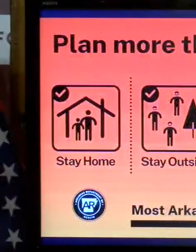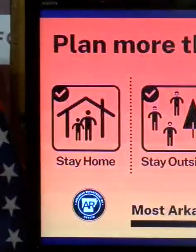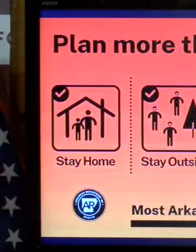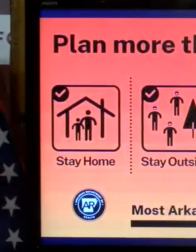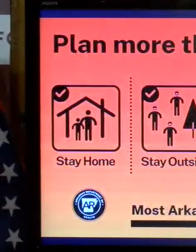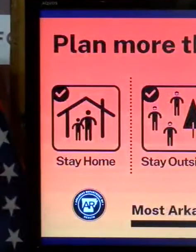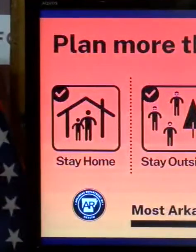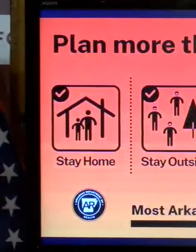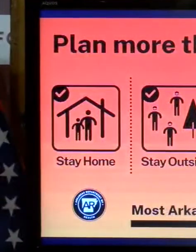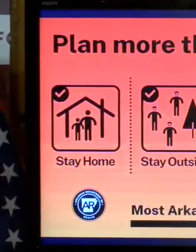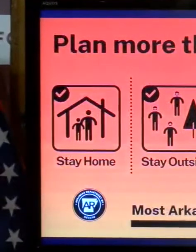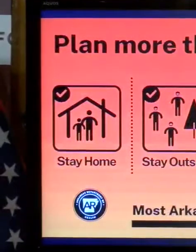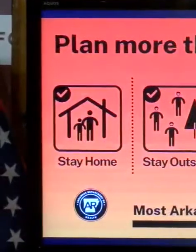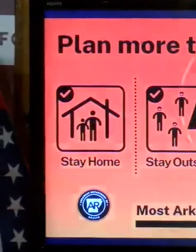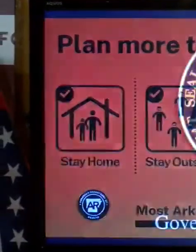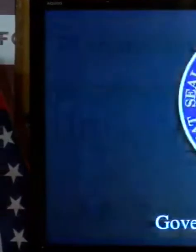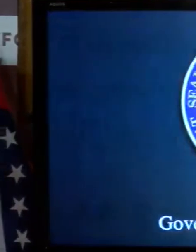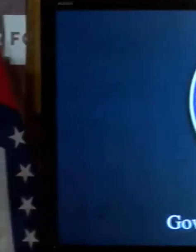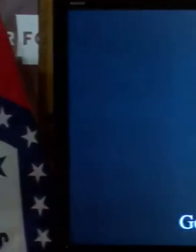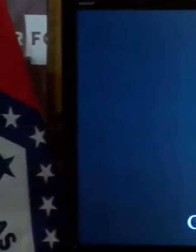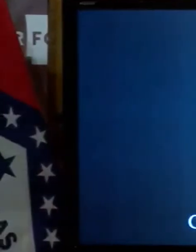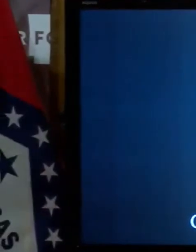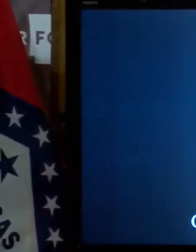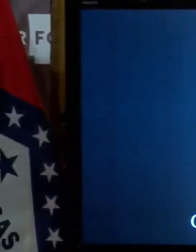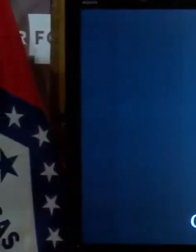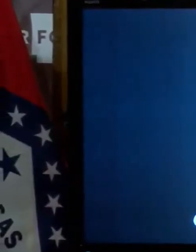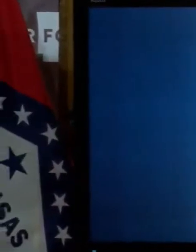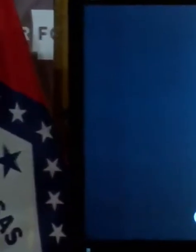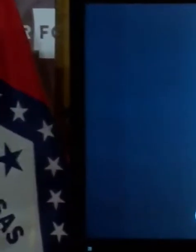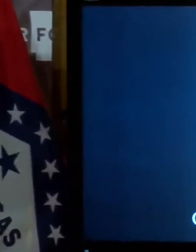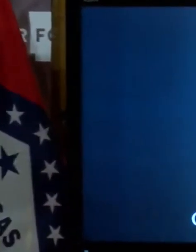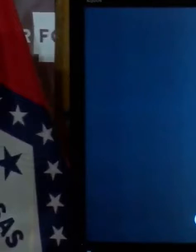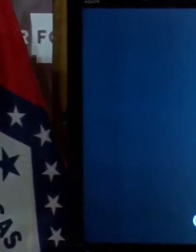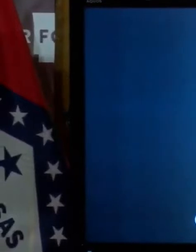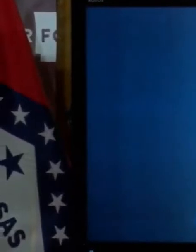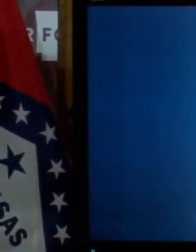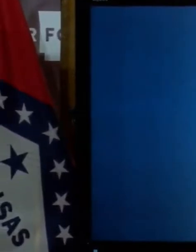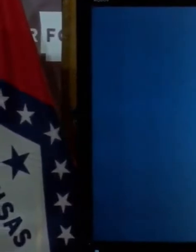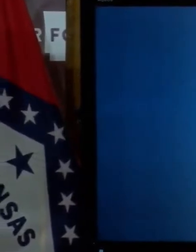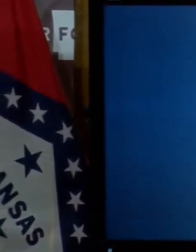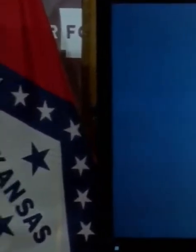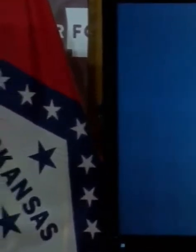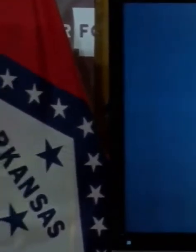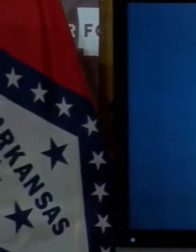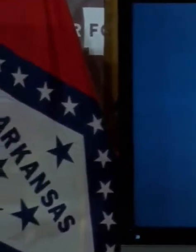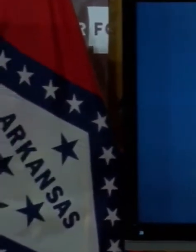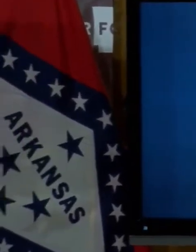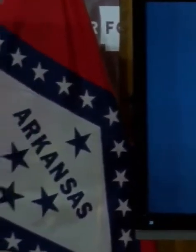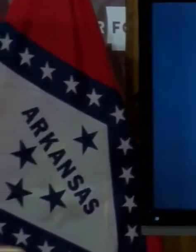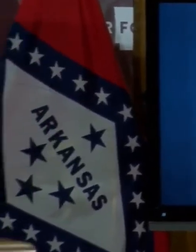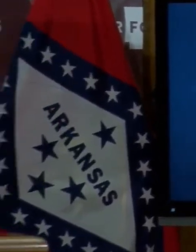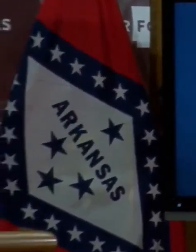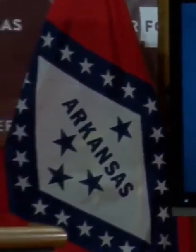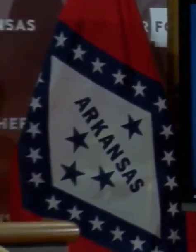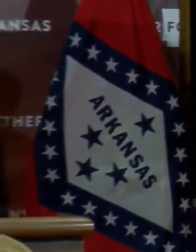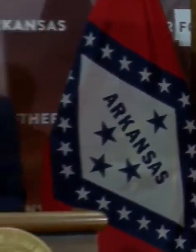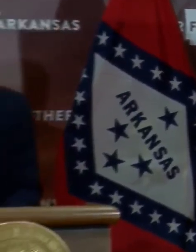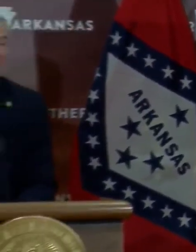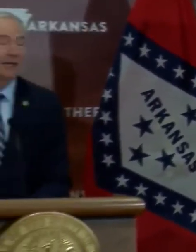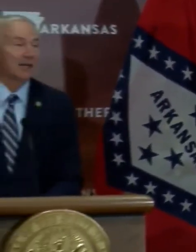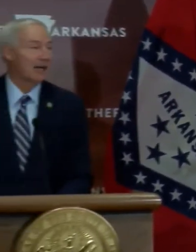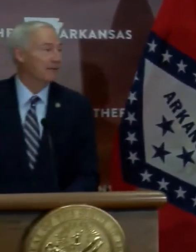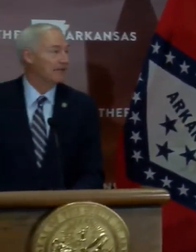This is one I'm going to save for Dr. Romero, but that completes my case report today. And so, Dr. Romero, if you could come and make